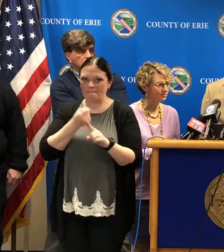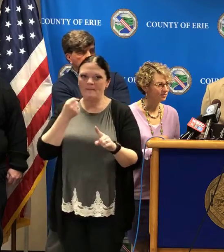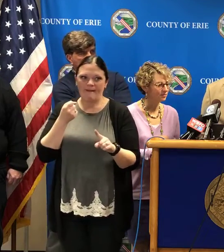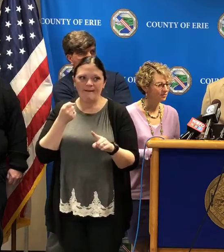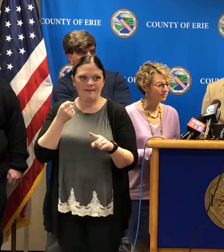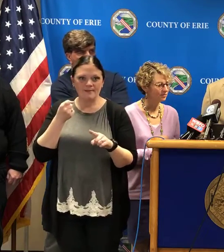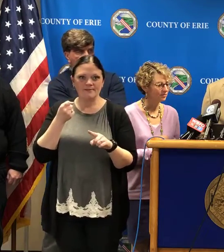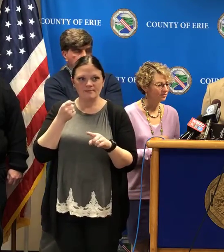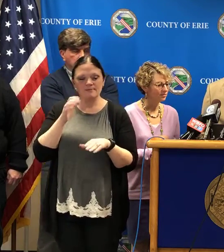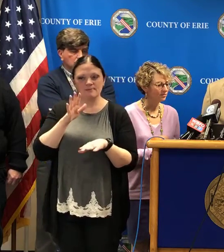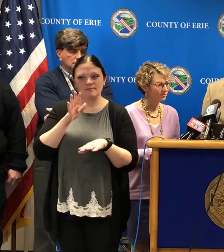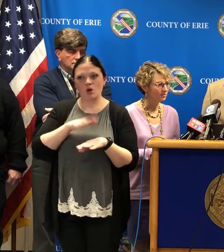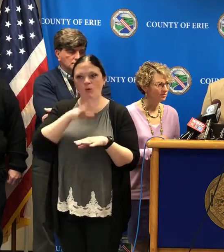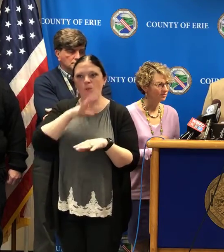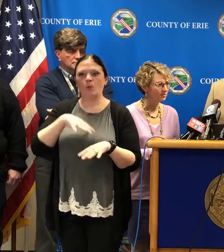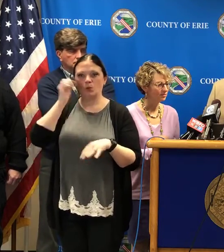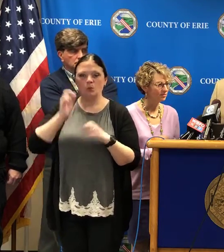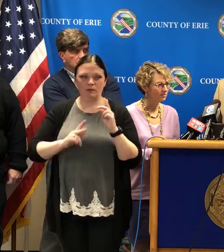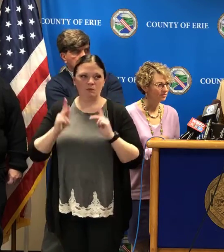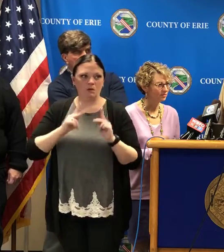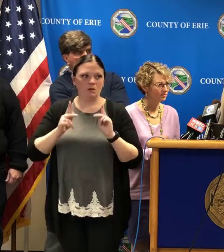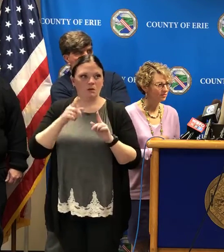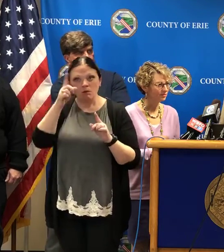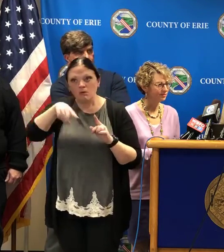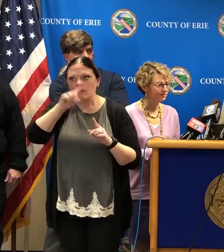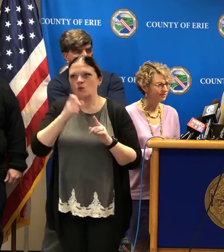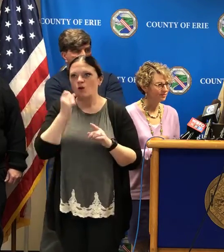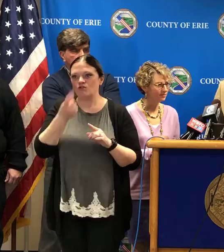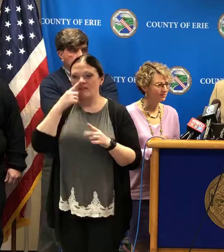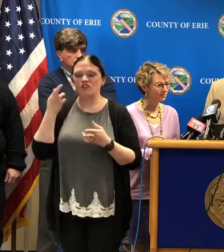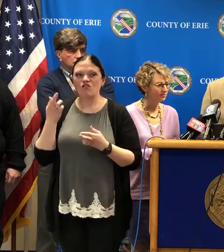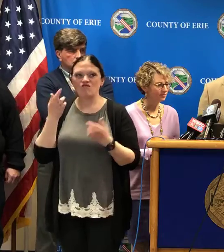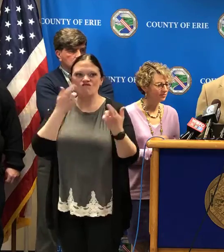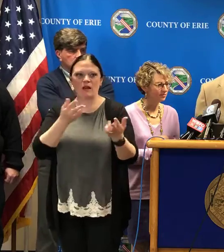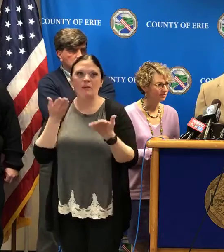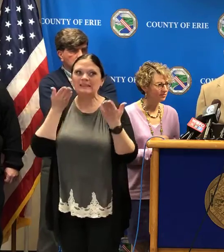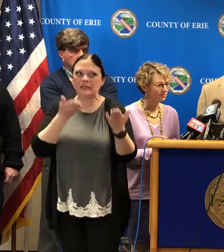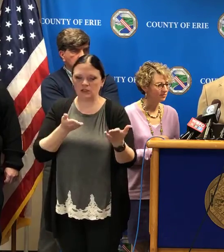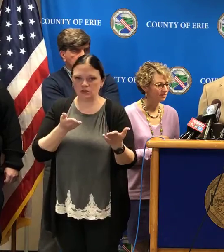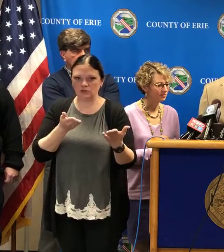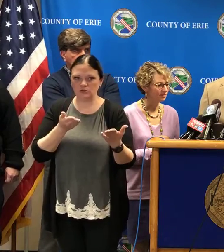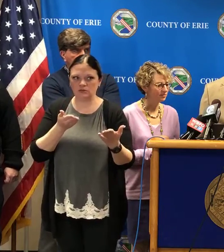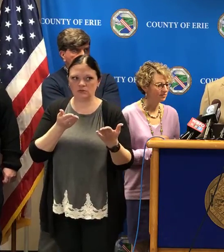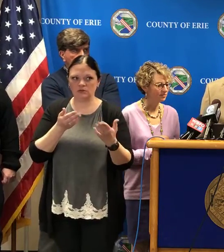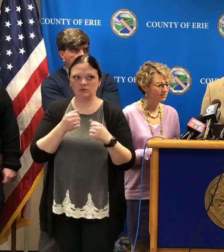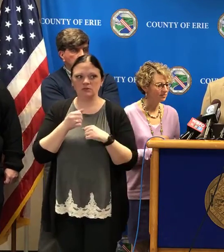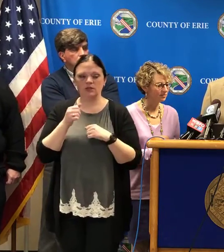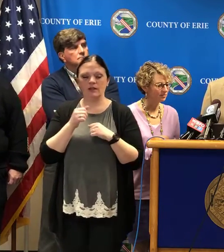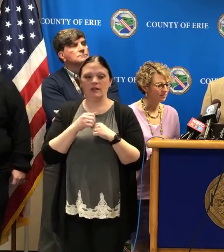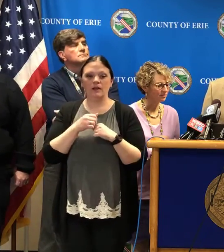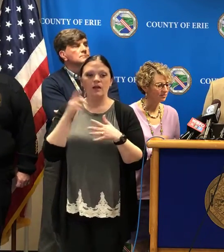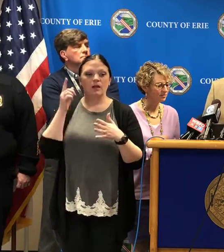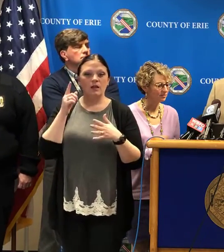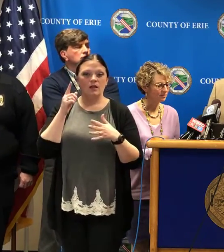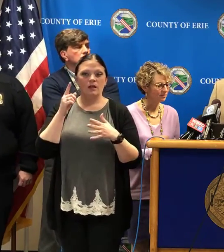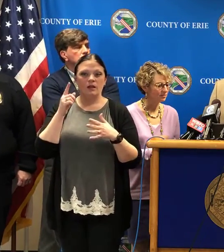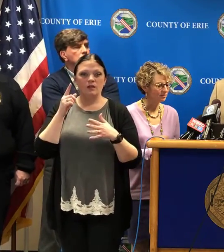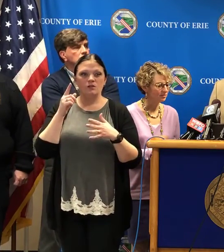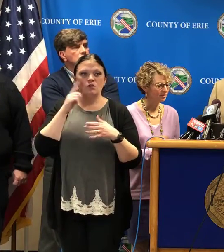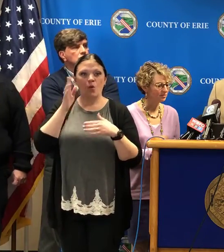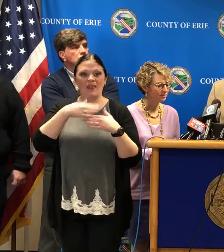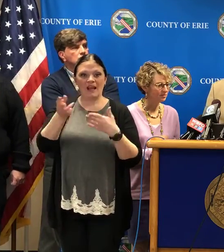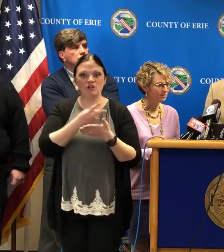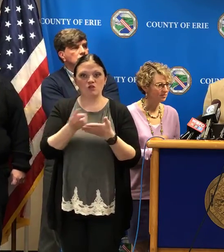are of older age. And so we want people to understand these are the recommendations, and the length that we are implementing for right now is the next